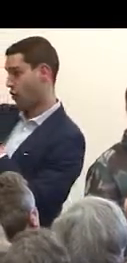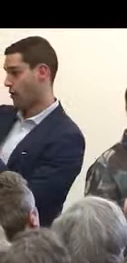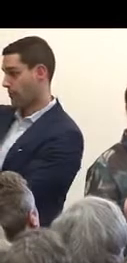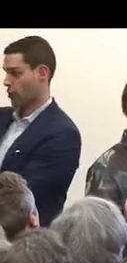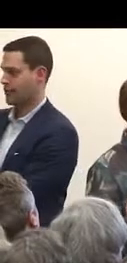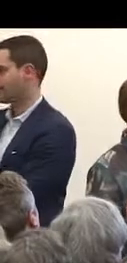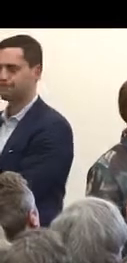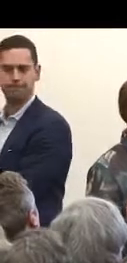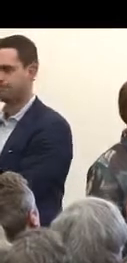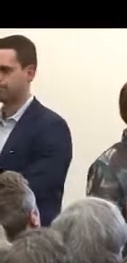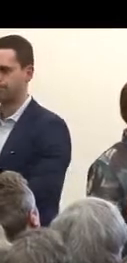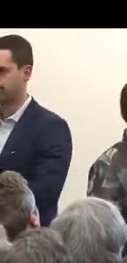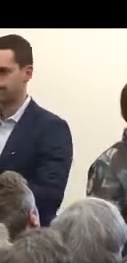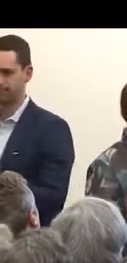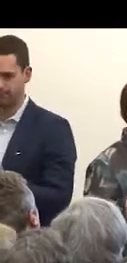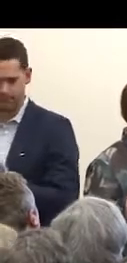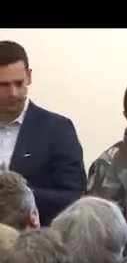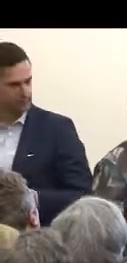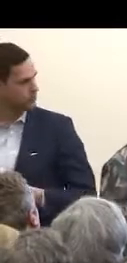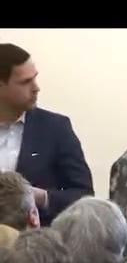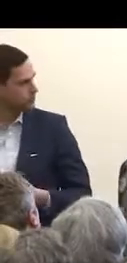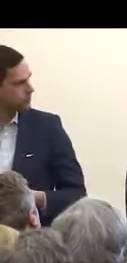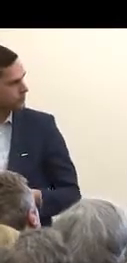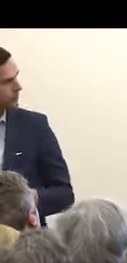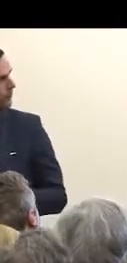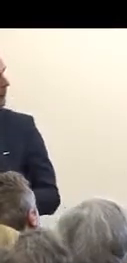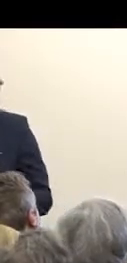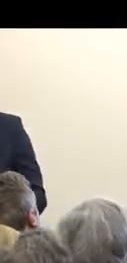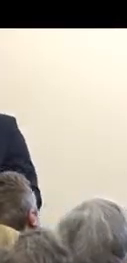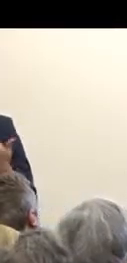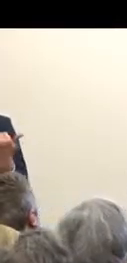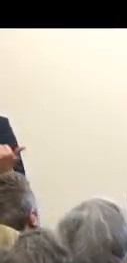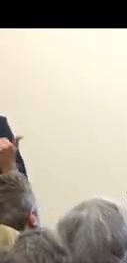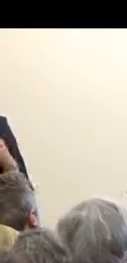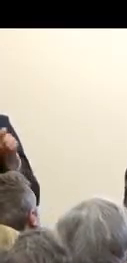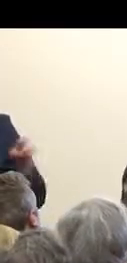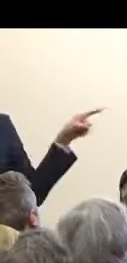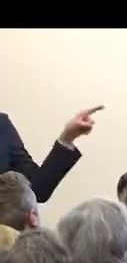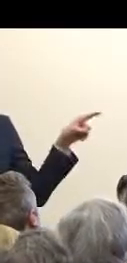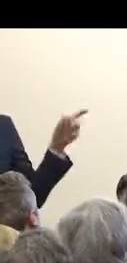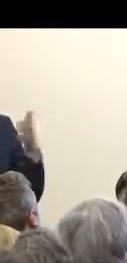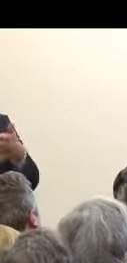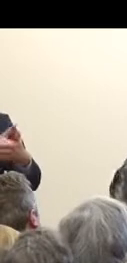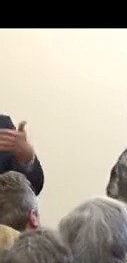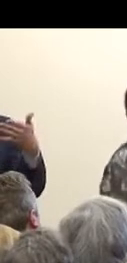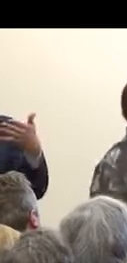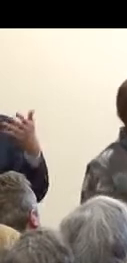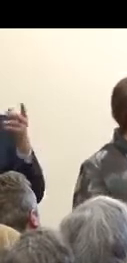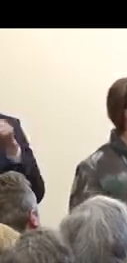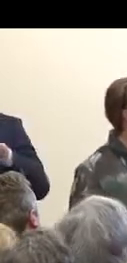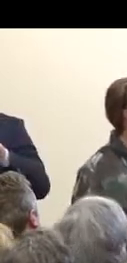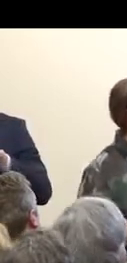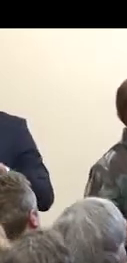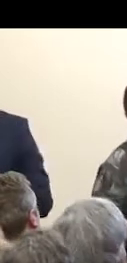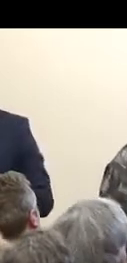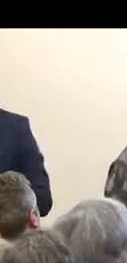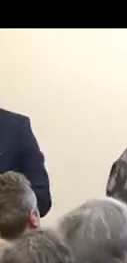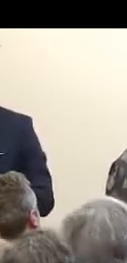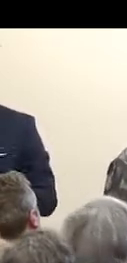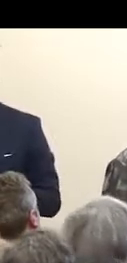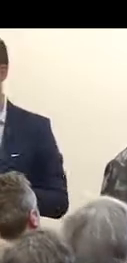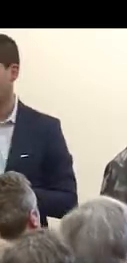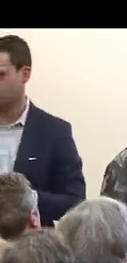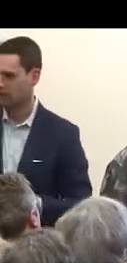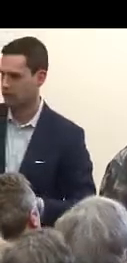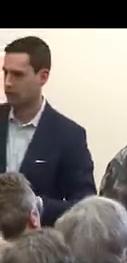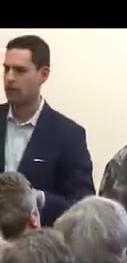in Korean. So now we have a test. Oh, yeah, see, not, right? Now we have a test. We can